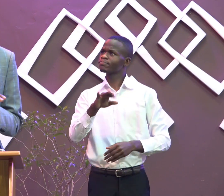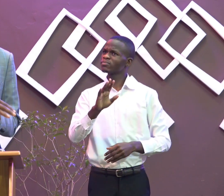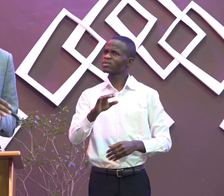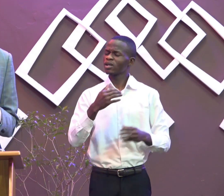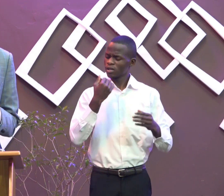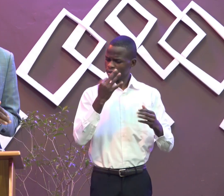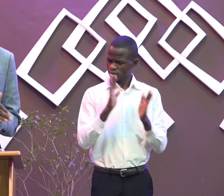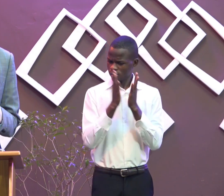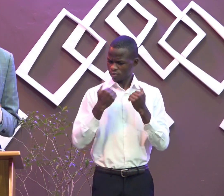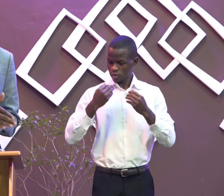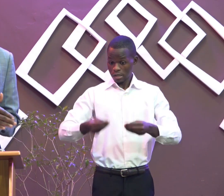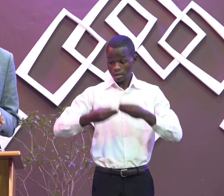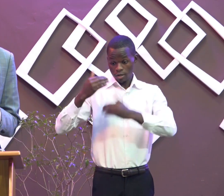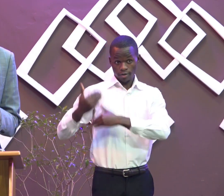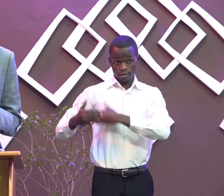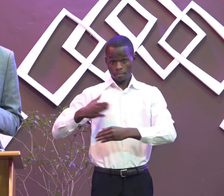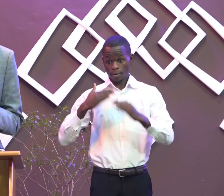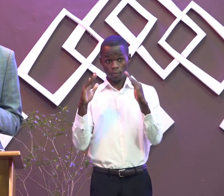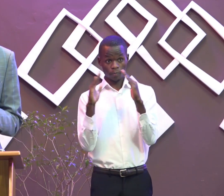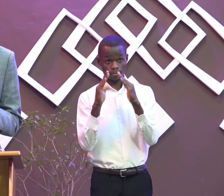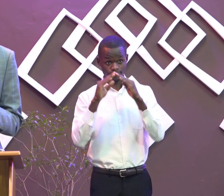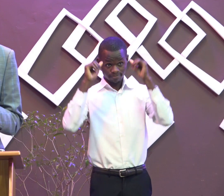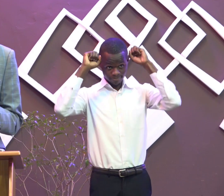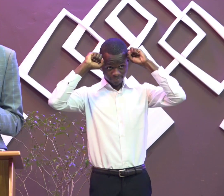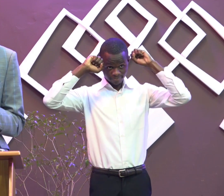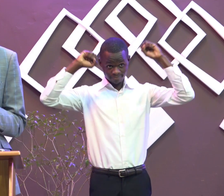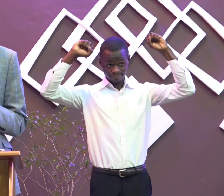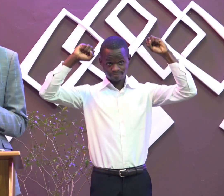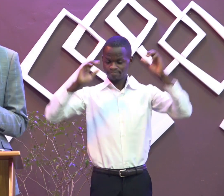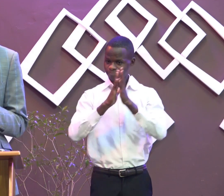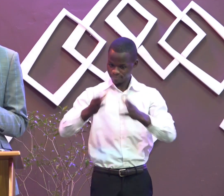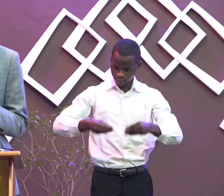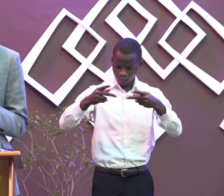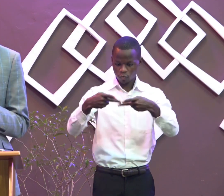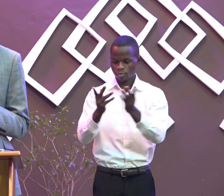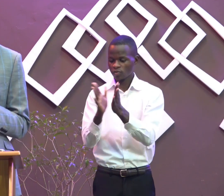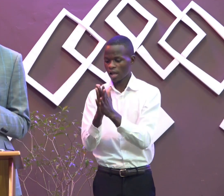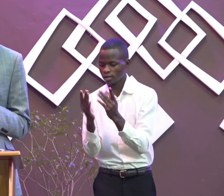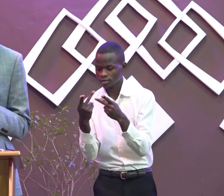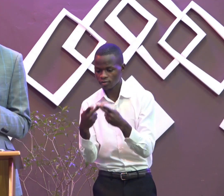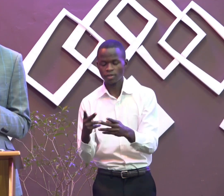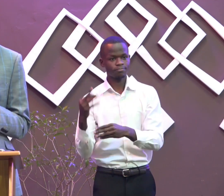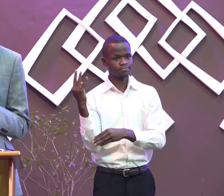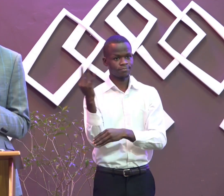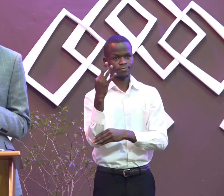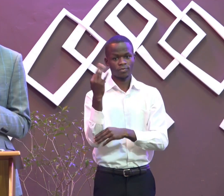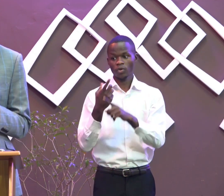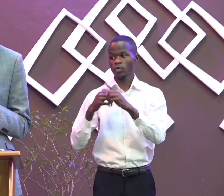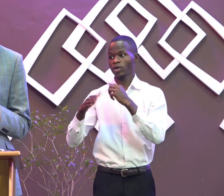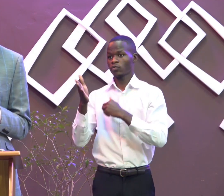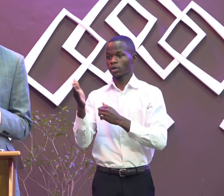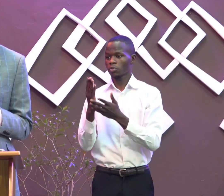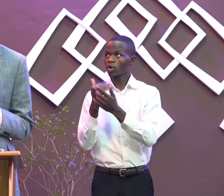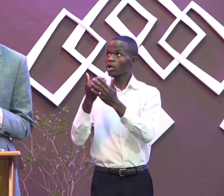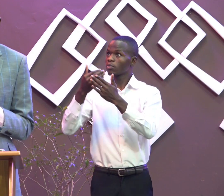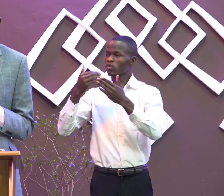we twateeka ekkanisa twasenda busa bwe zaageranga ne ziyingira. And then we had a good lady, a good Samaritan who